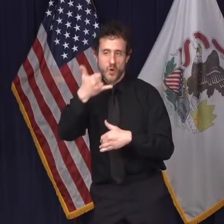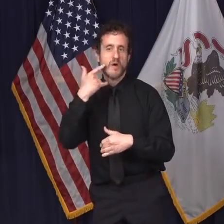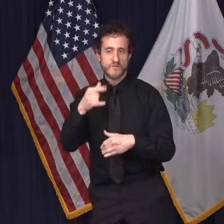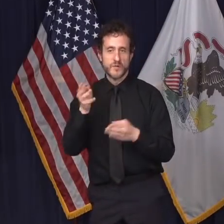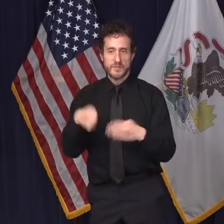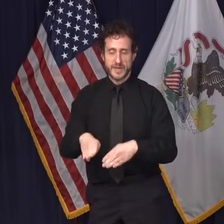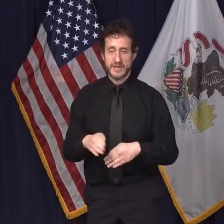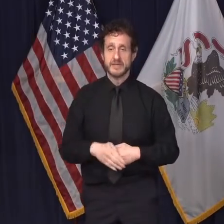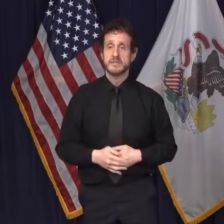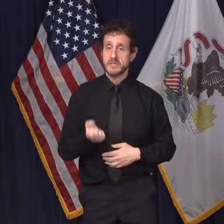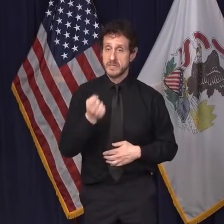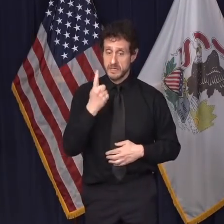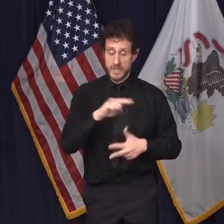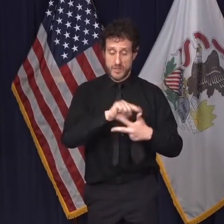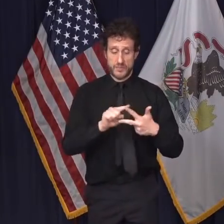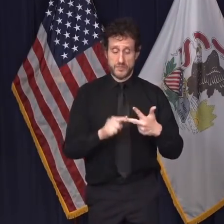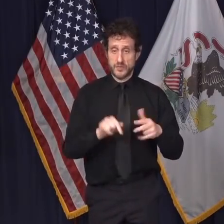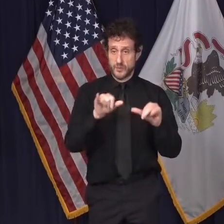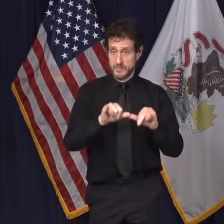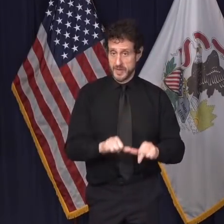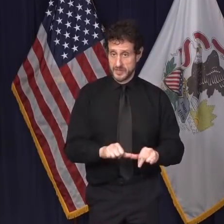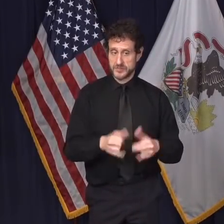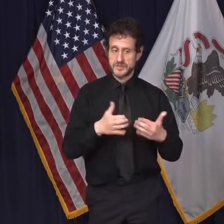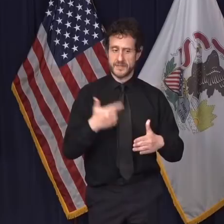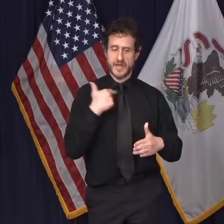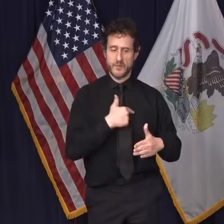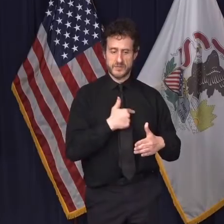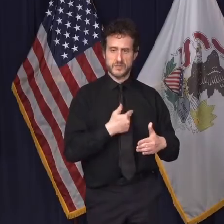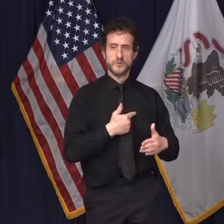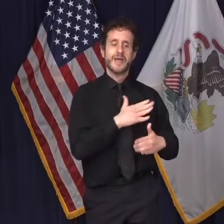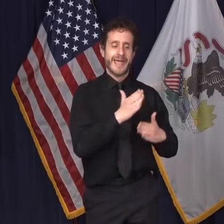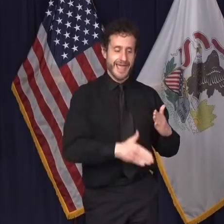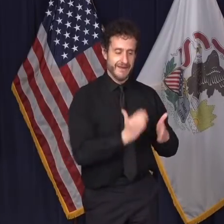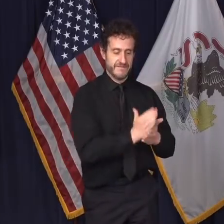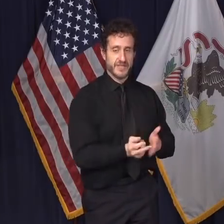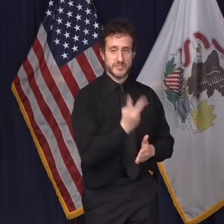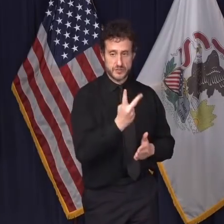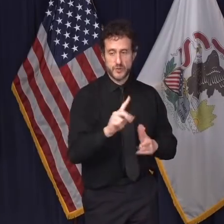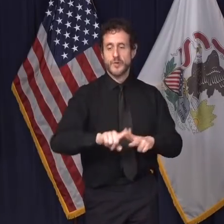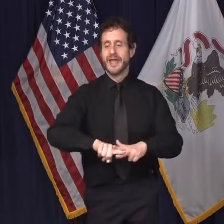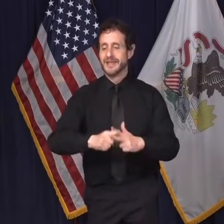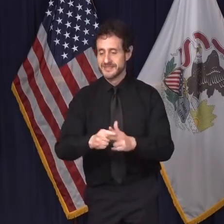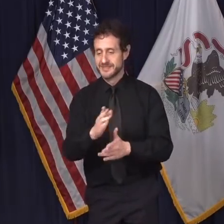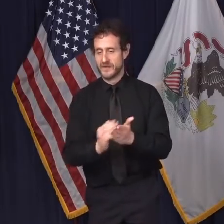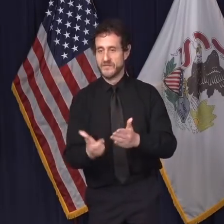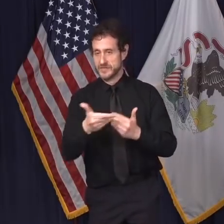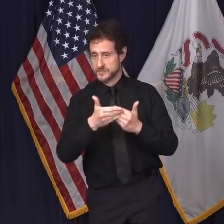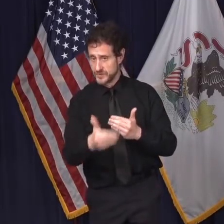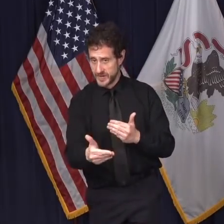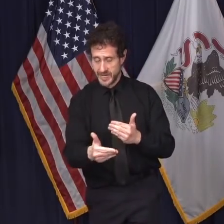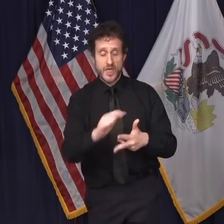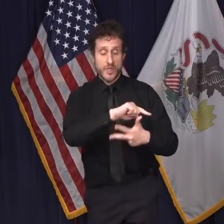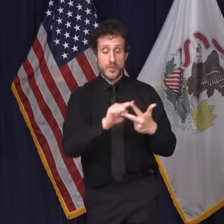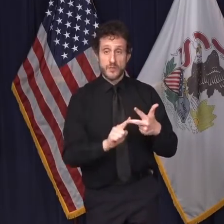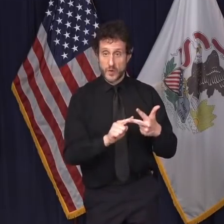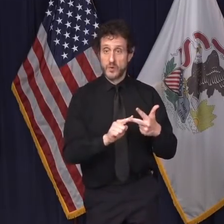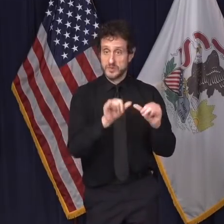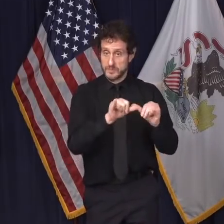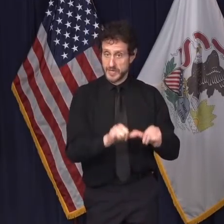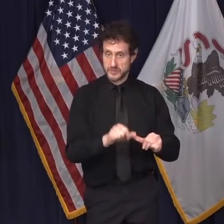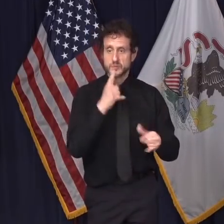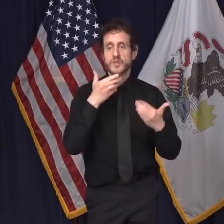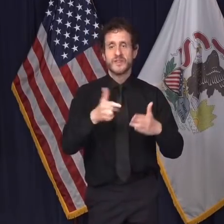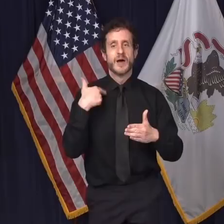that have brought us from Phase 2 to Phase 3 will be the same as those that will move us into Phase